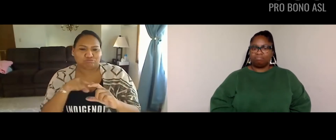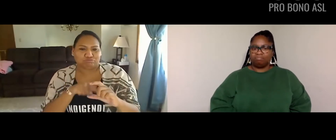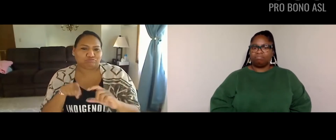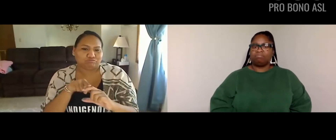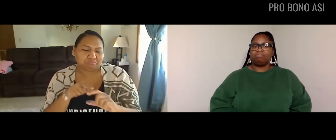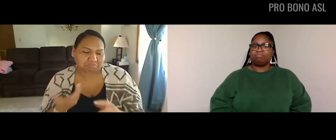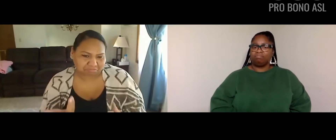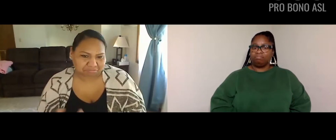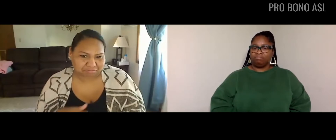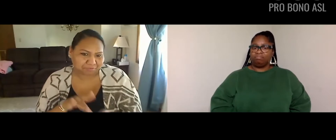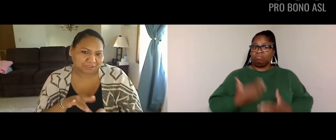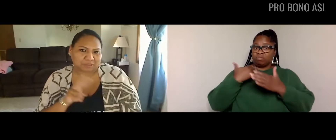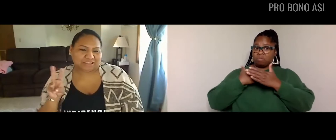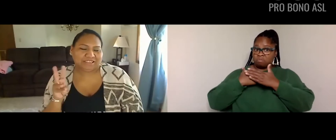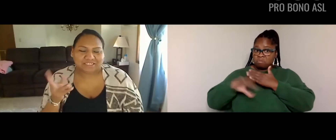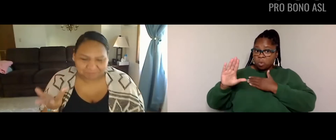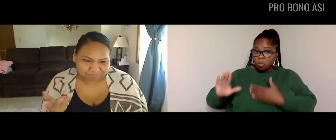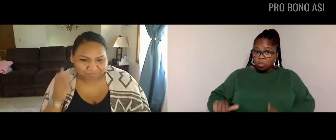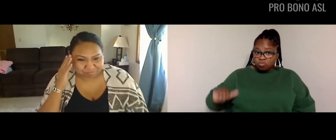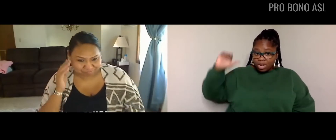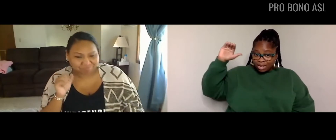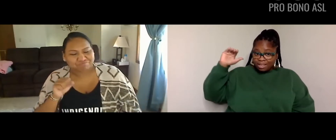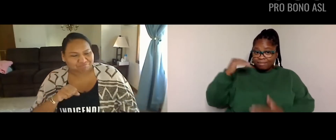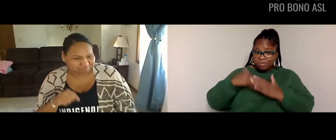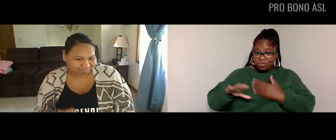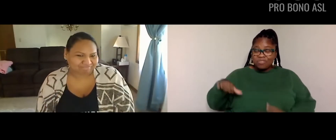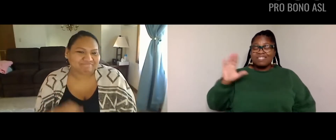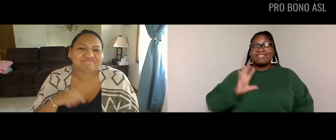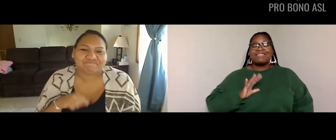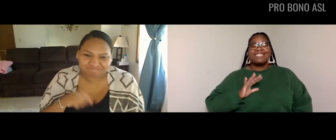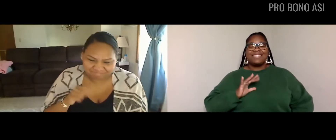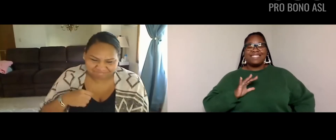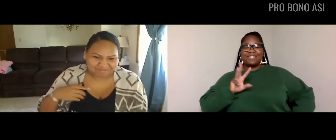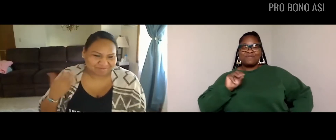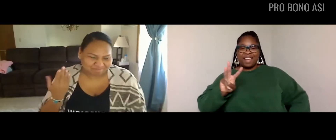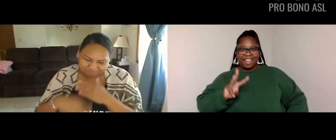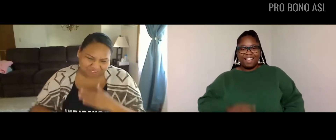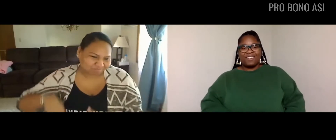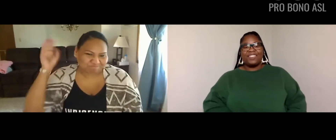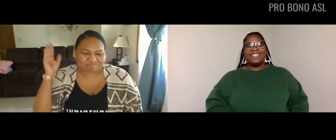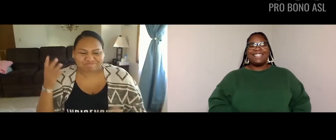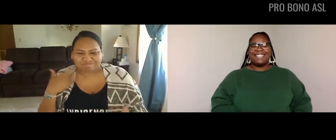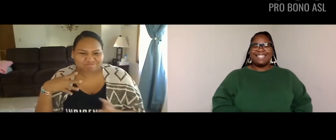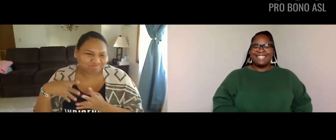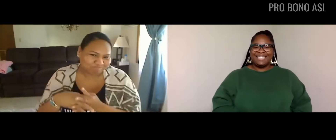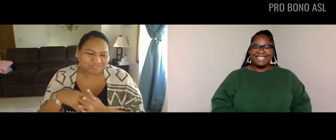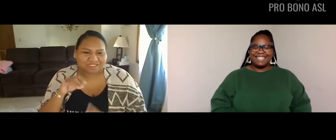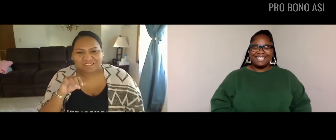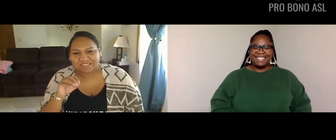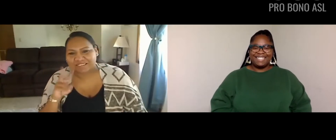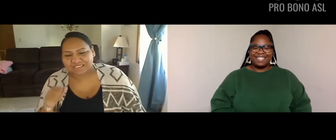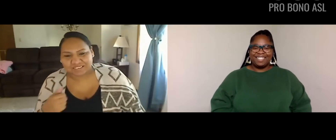it, and Iowa is right in the middle. So I'm So, in the you were Midwest. born and raised there. Okay, that's pretty cool.